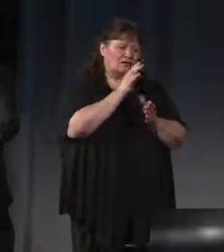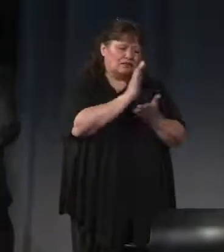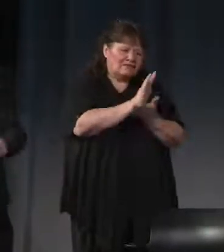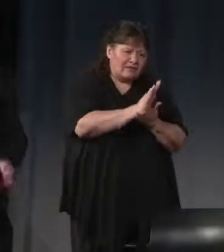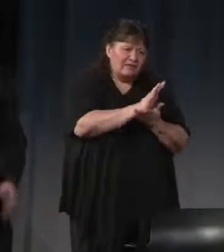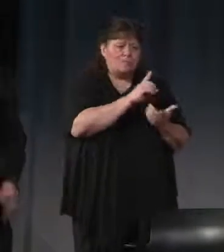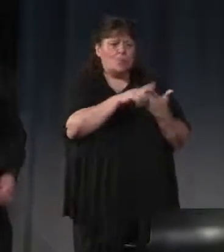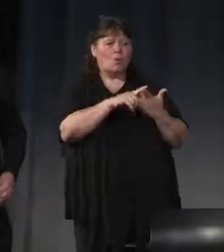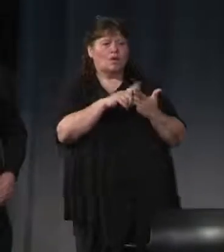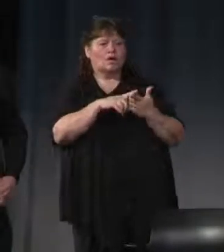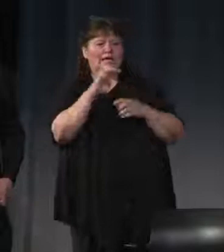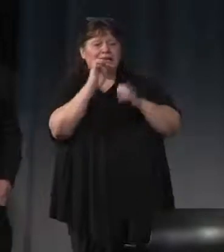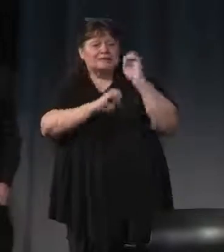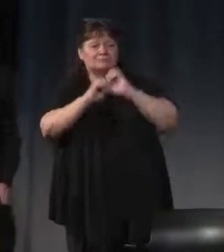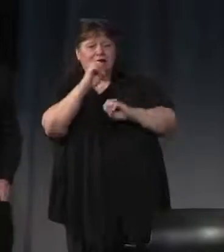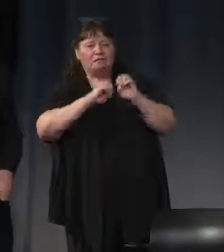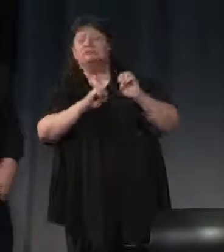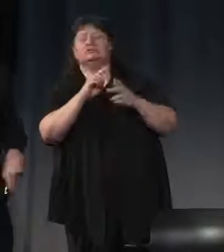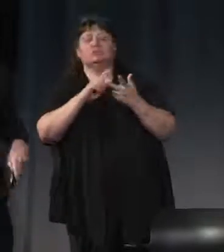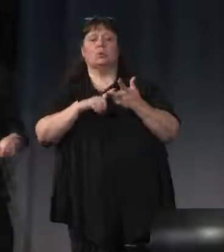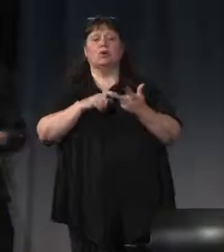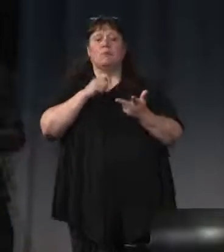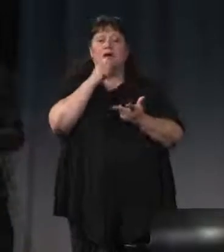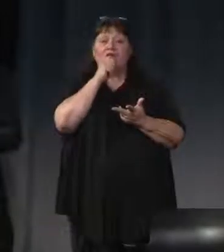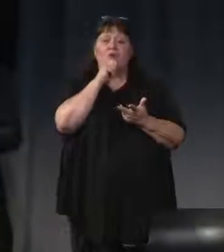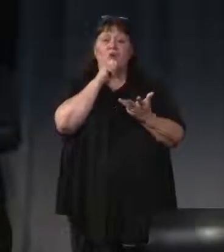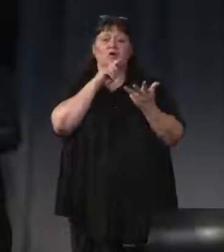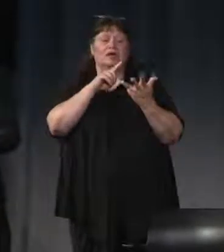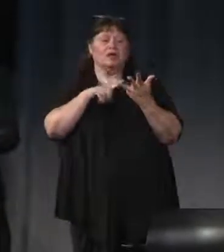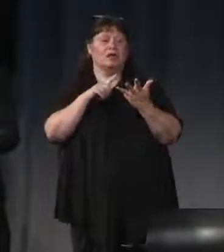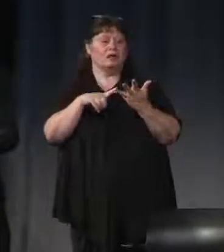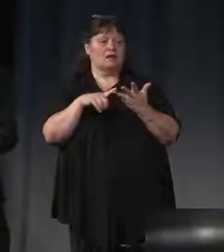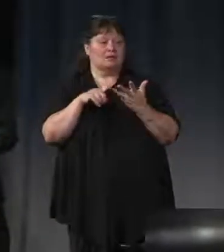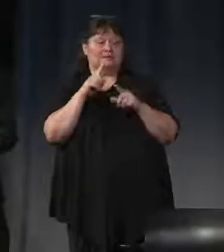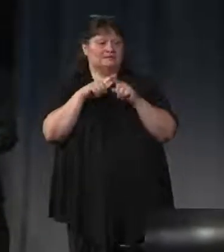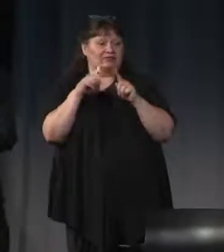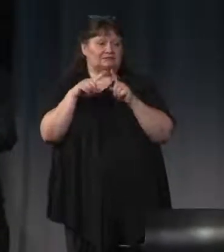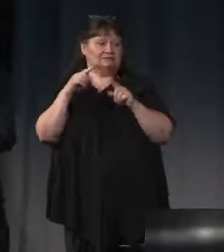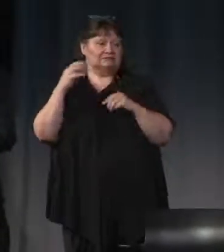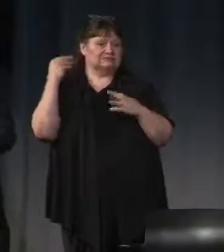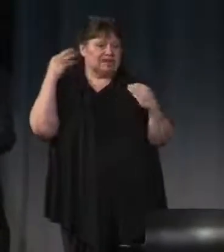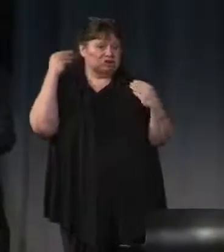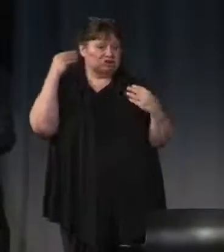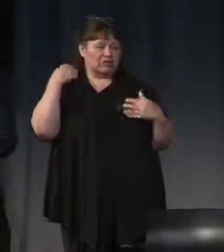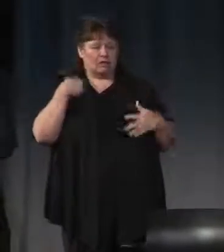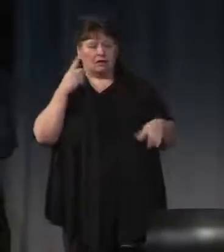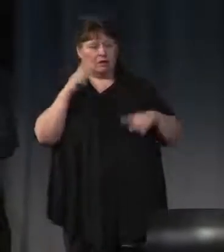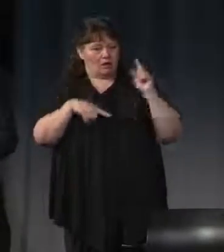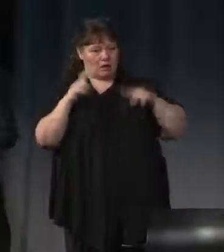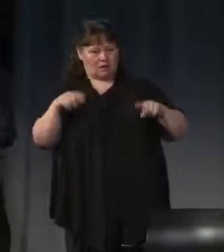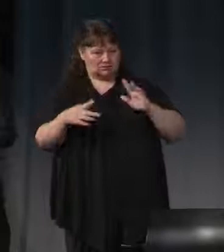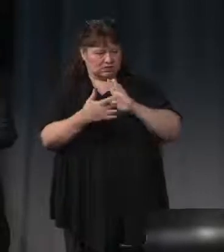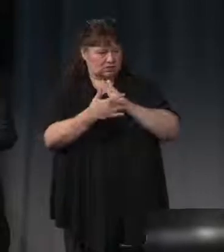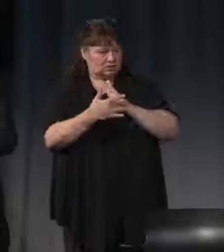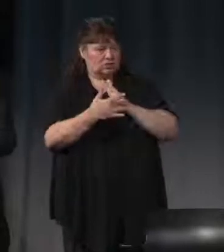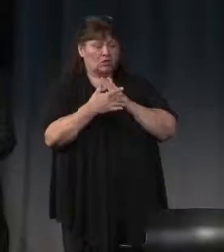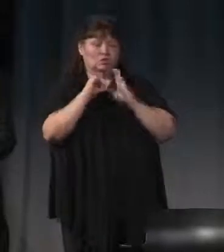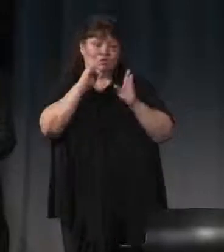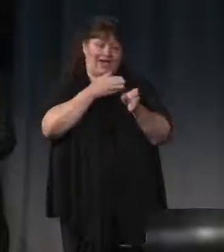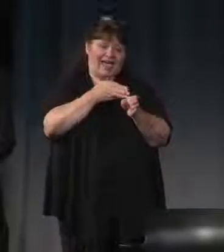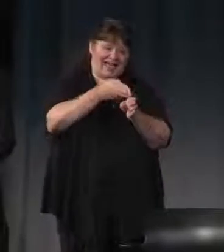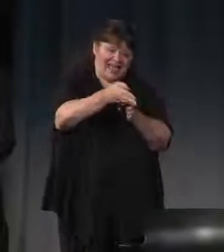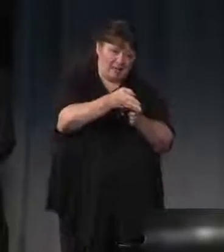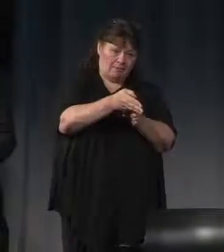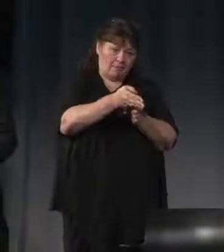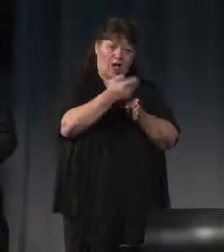mean, this whole array of microphones and and loudspeakers and other sorts of technologies. So I think in that domain, there was